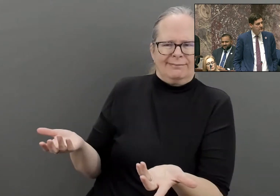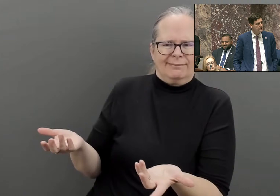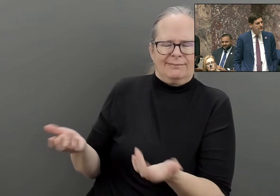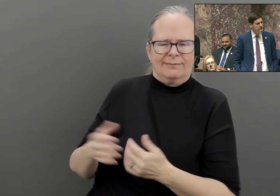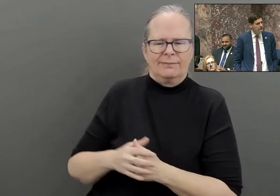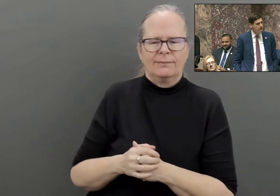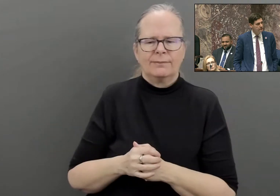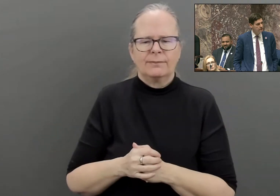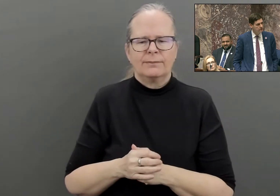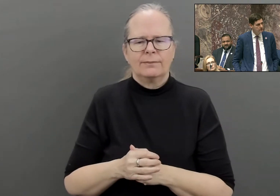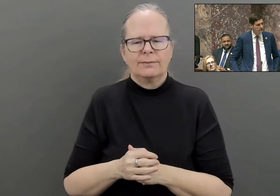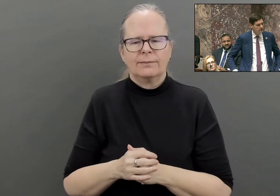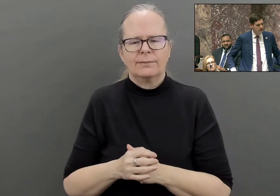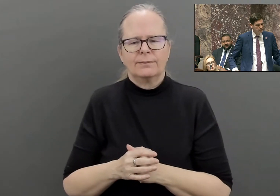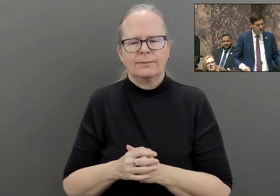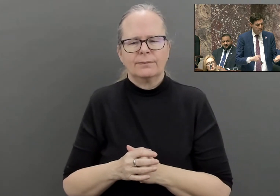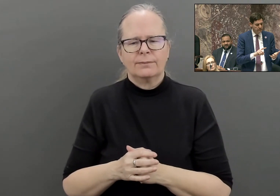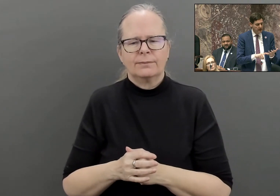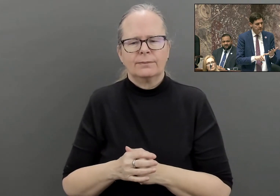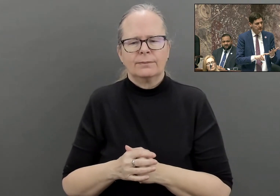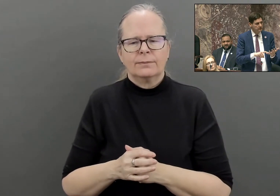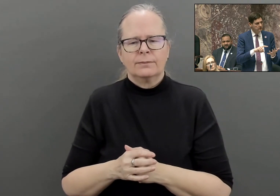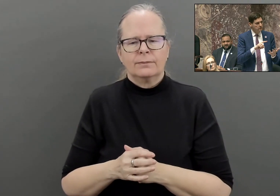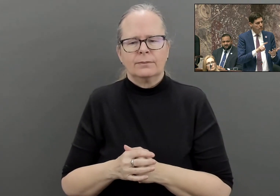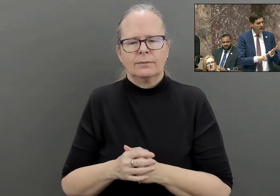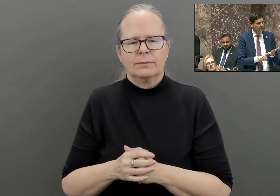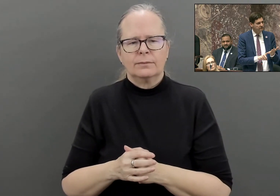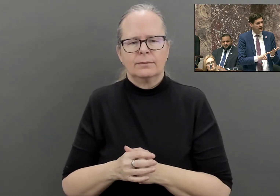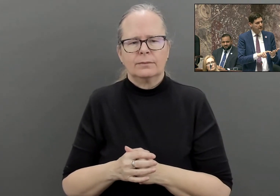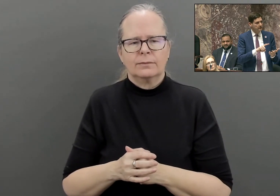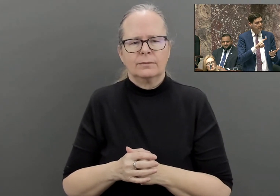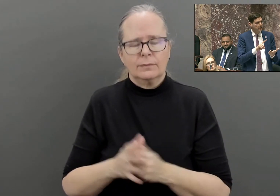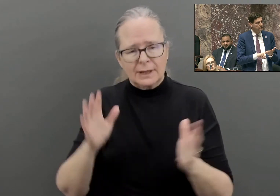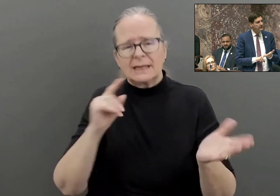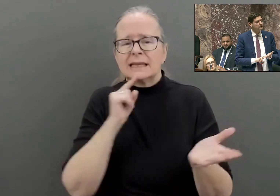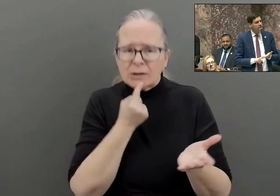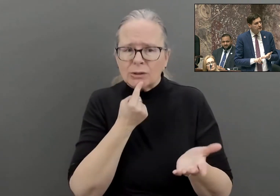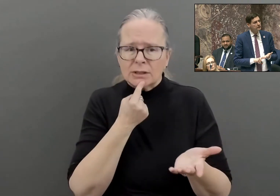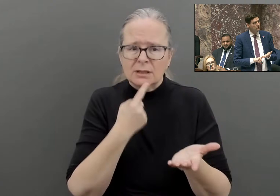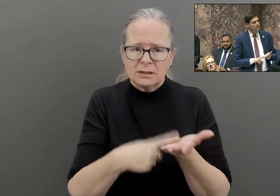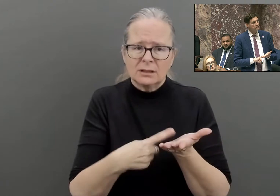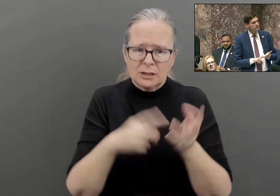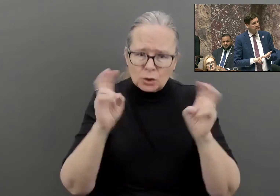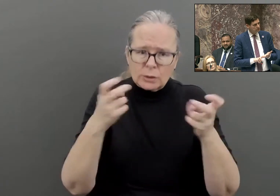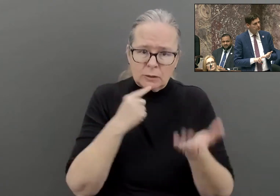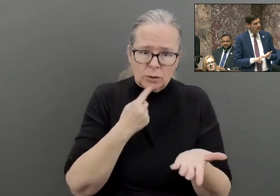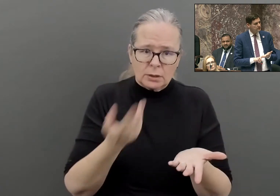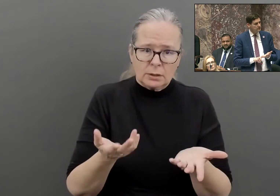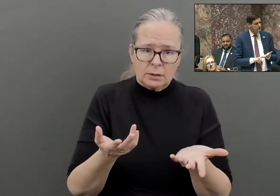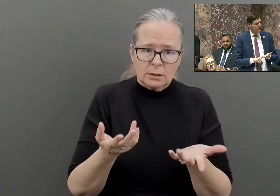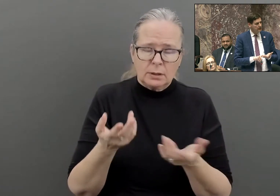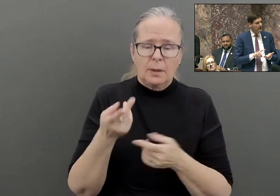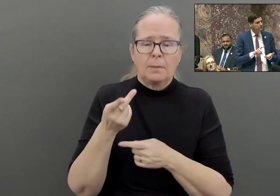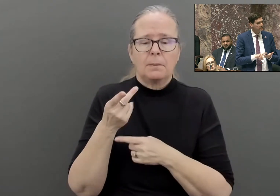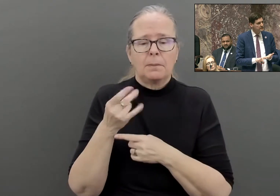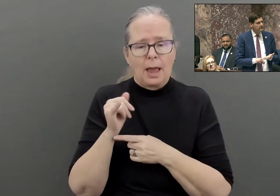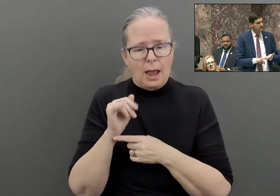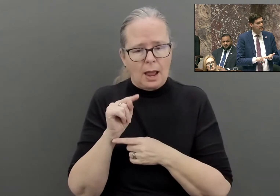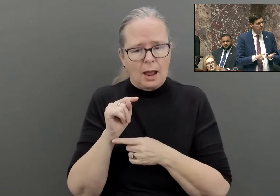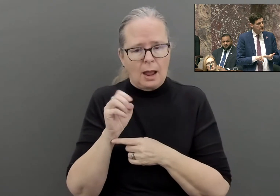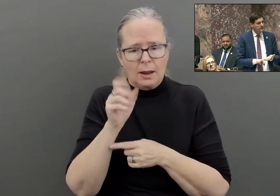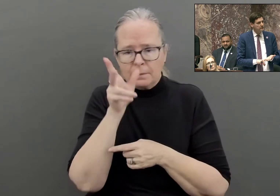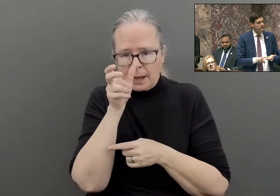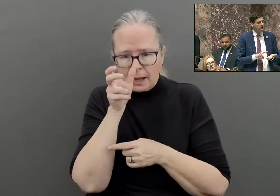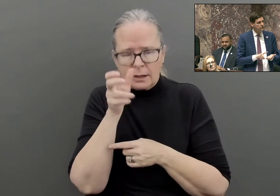This is a serious issue. Pine beetle, wildfire, right now very low timber prices, and a